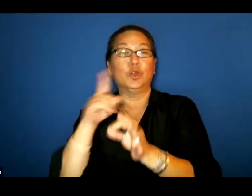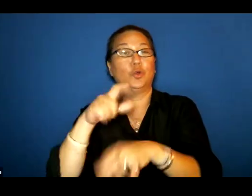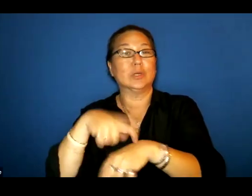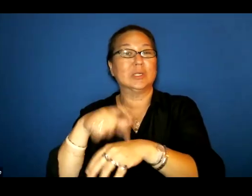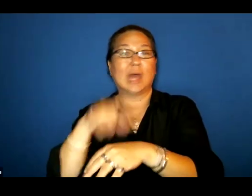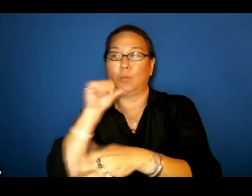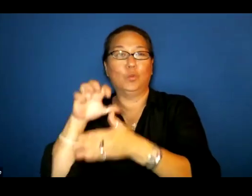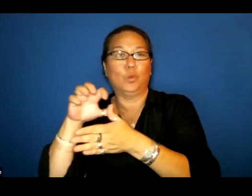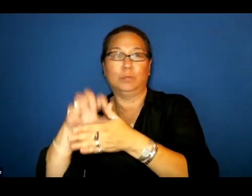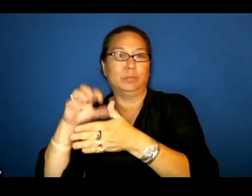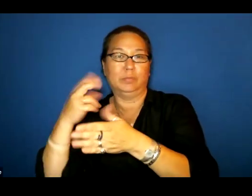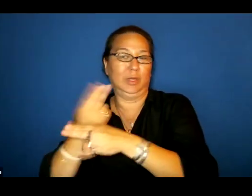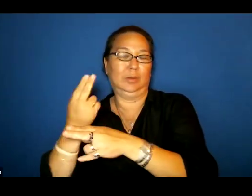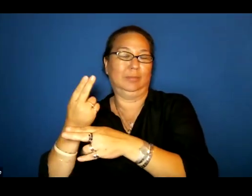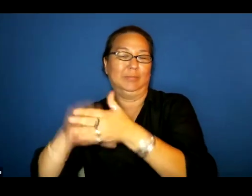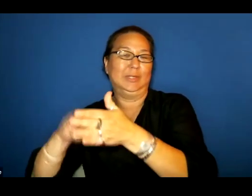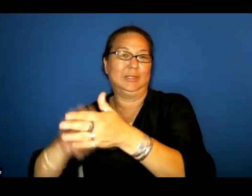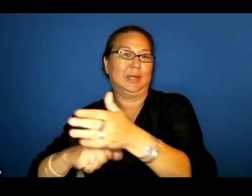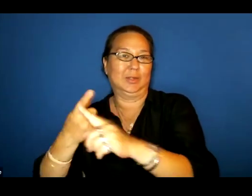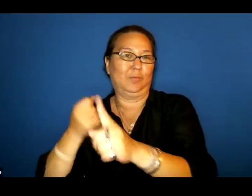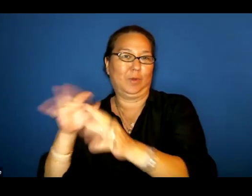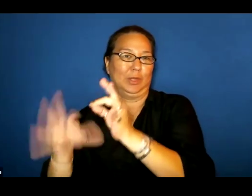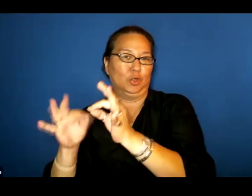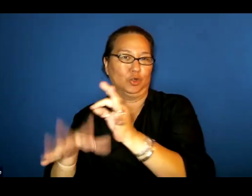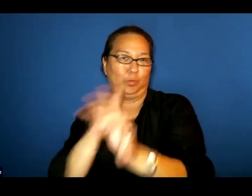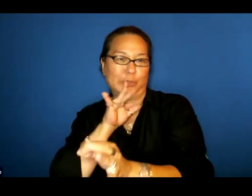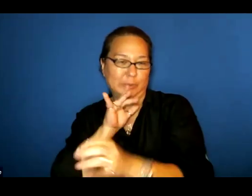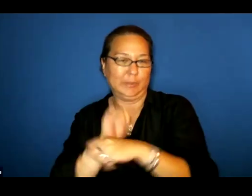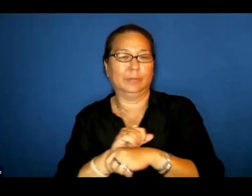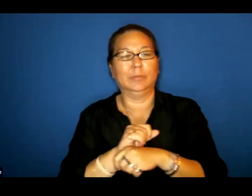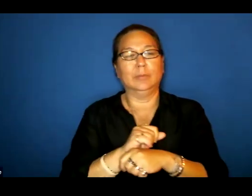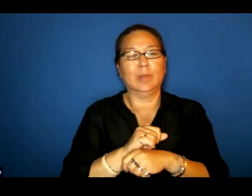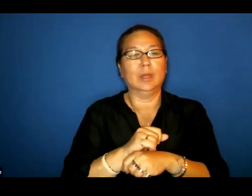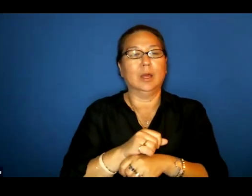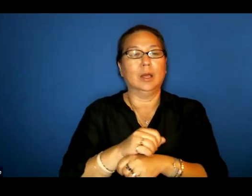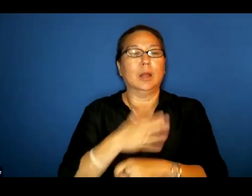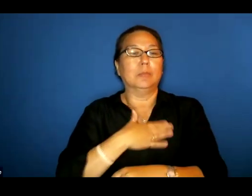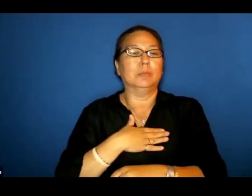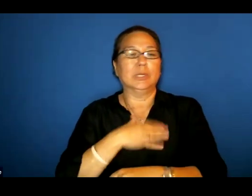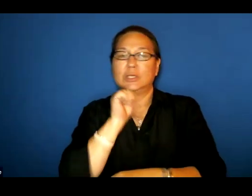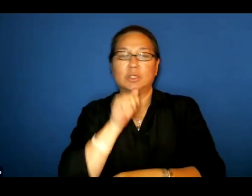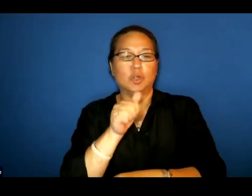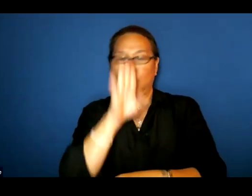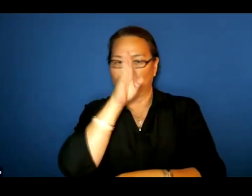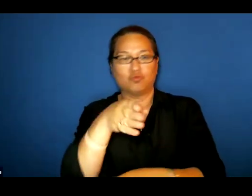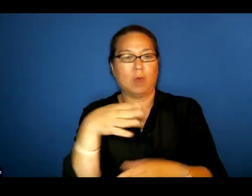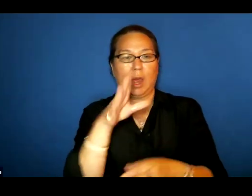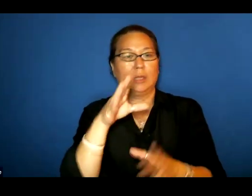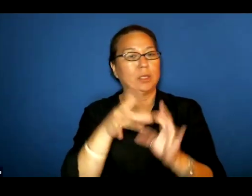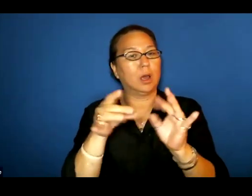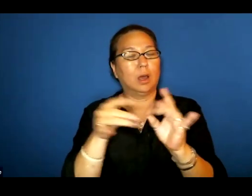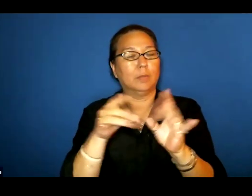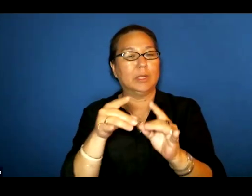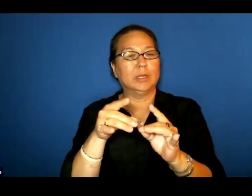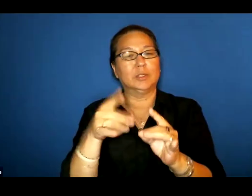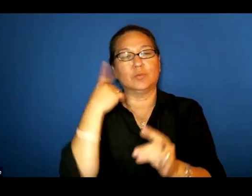Please direct your comments to the chair and refrain from addressing individual school committee members or district staff. Please note that comments of